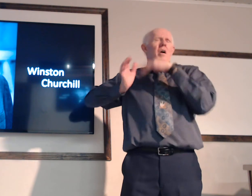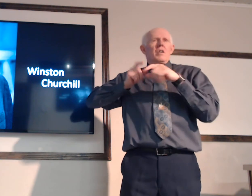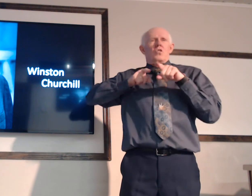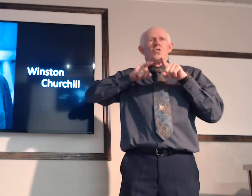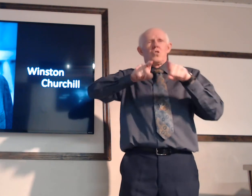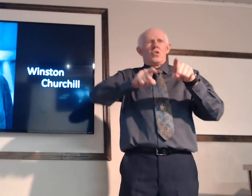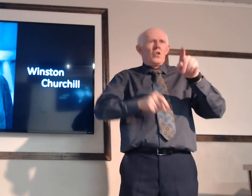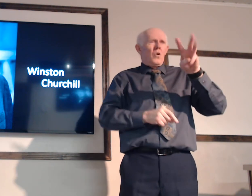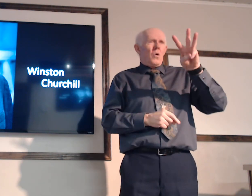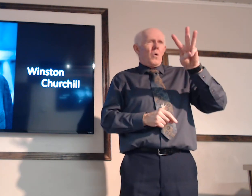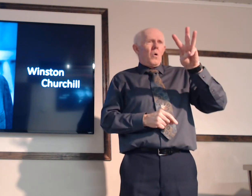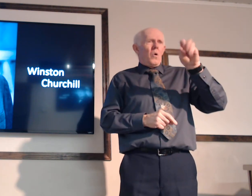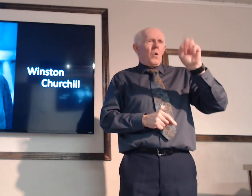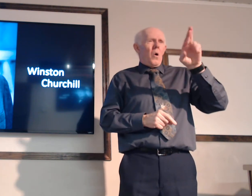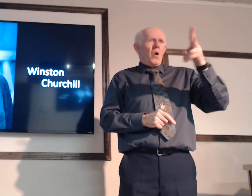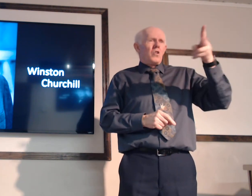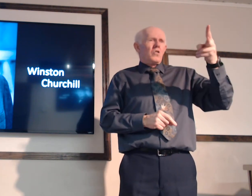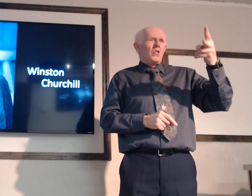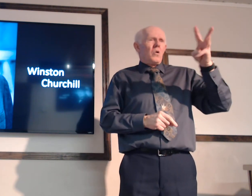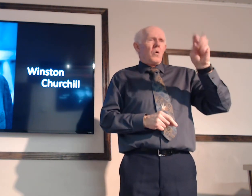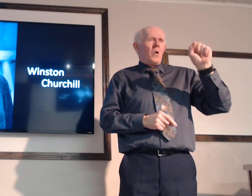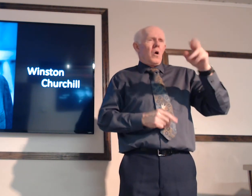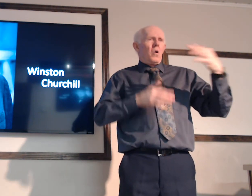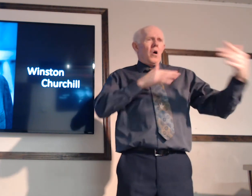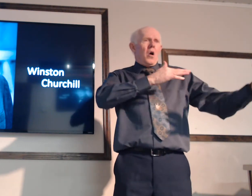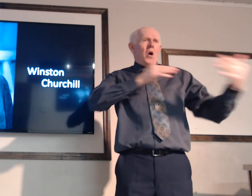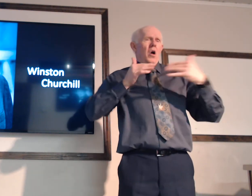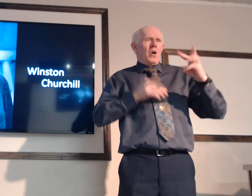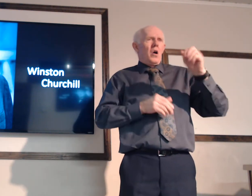from a long time ago during World War II.